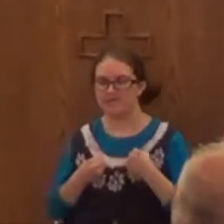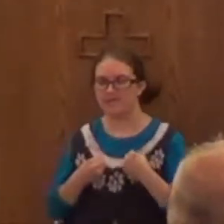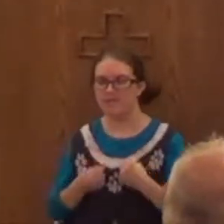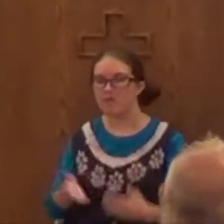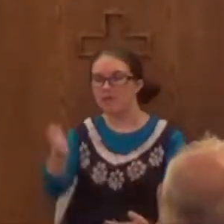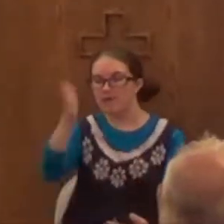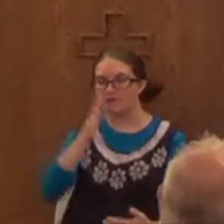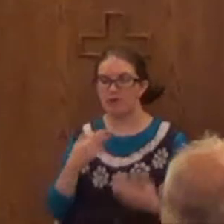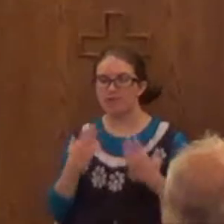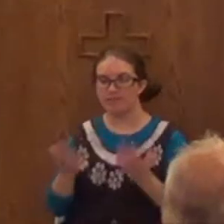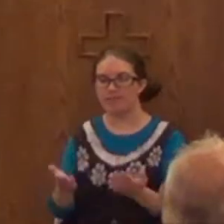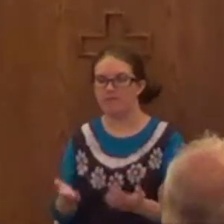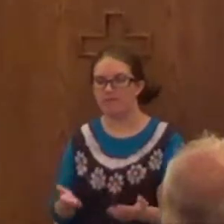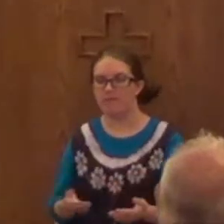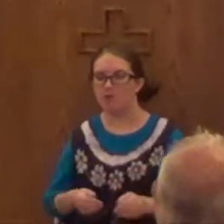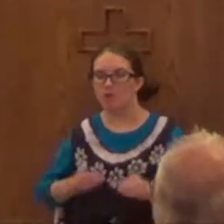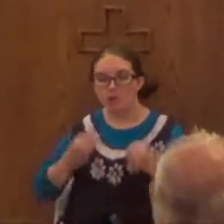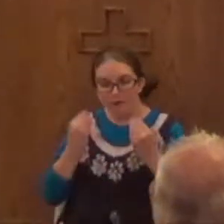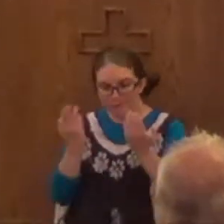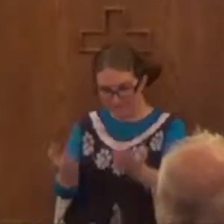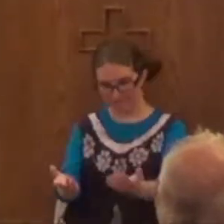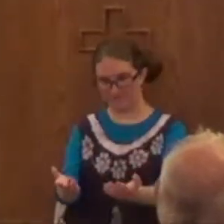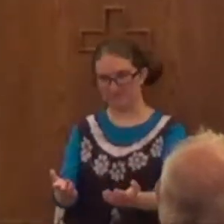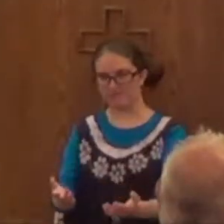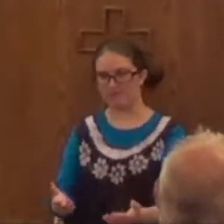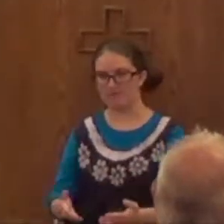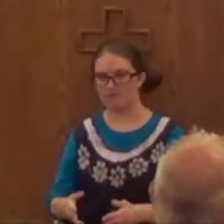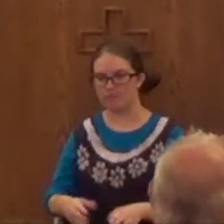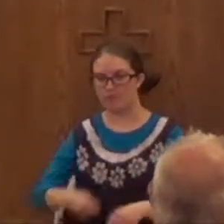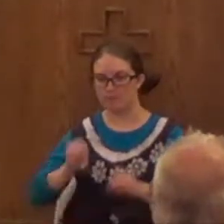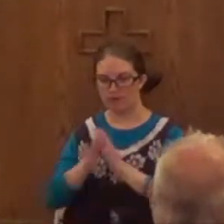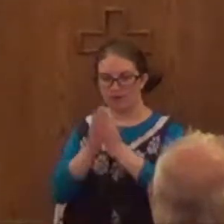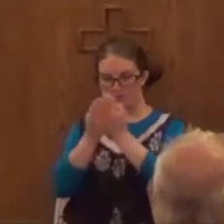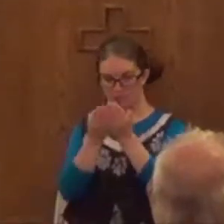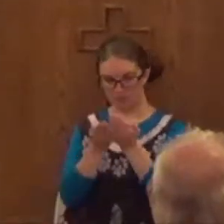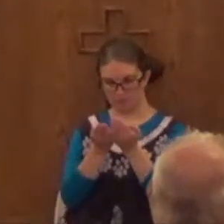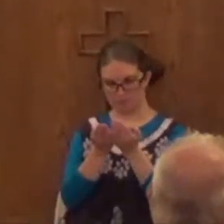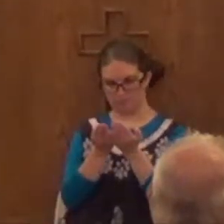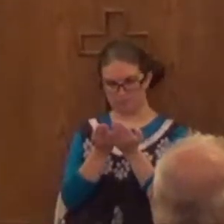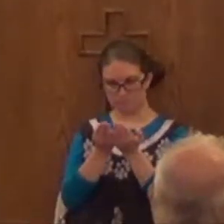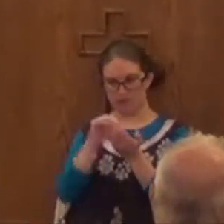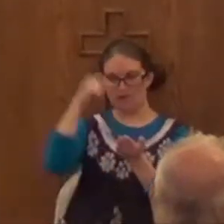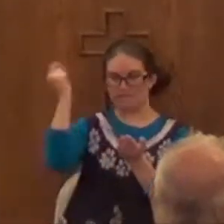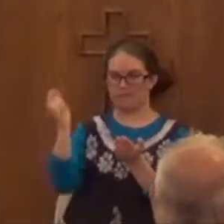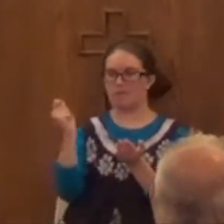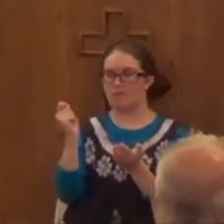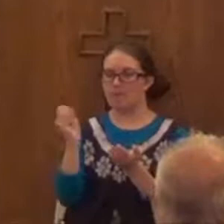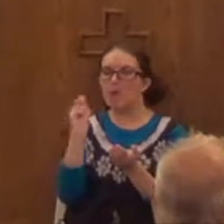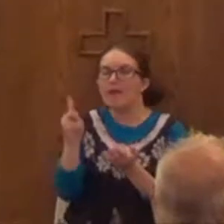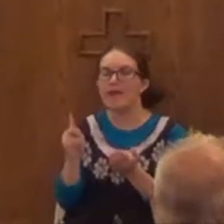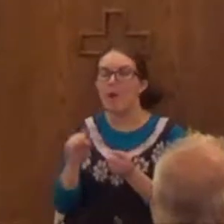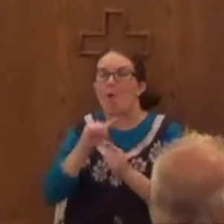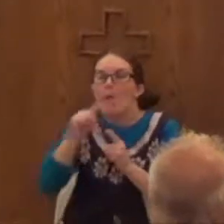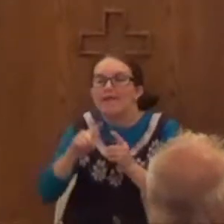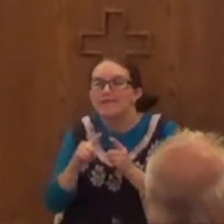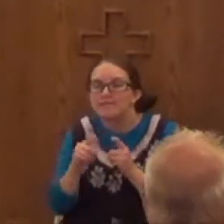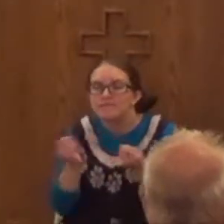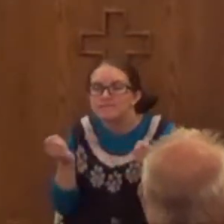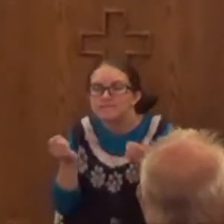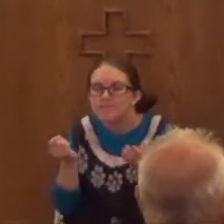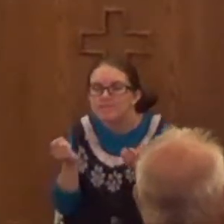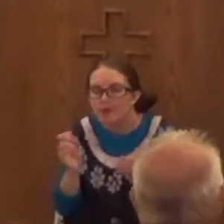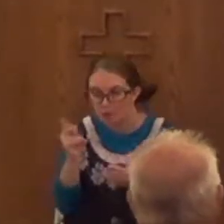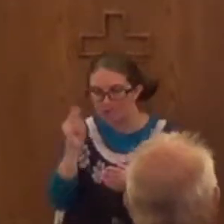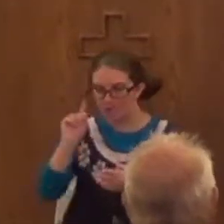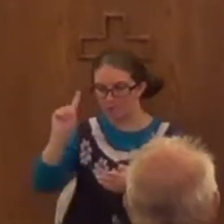God gets it, right when he gives it to us, we pull out our book, we get our pen ready. Okay, when? Okay,